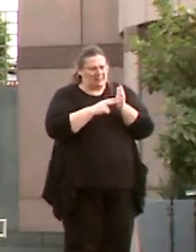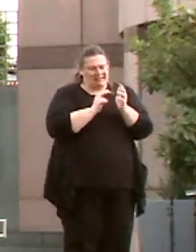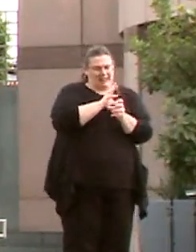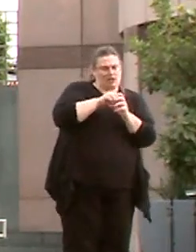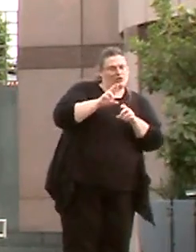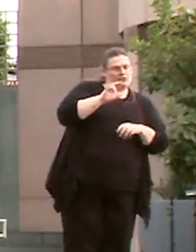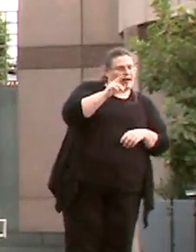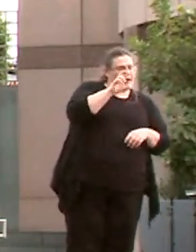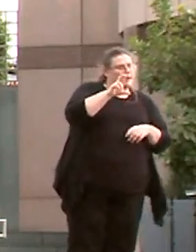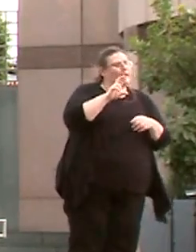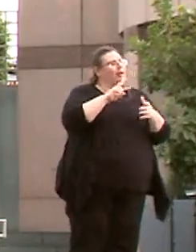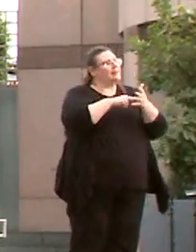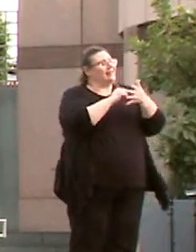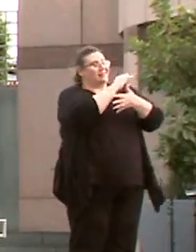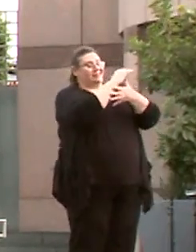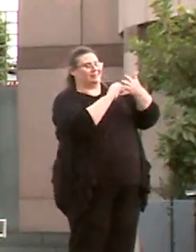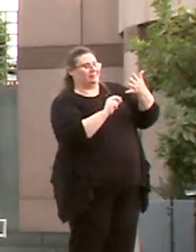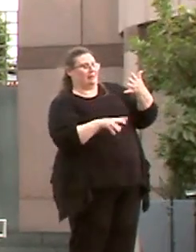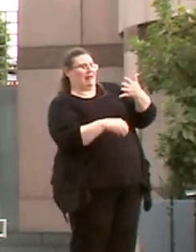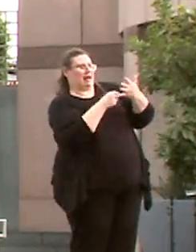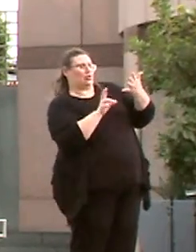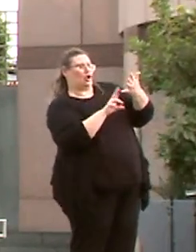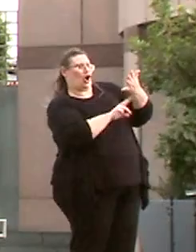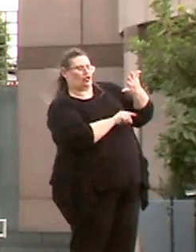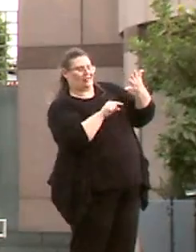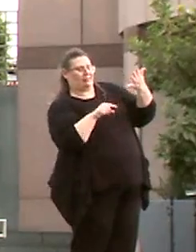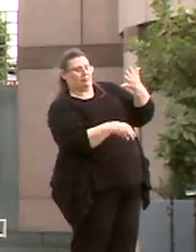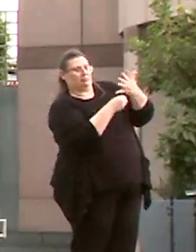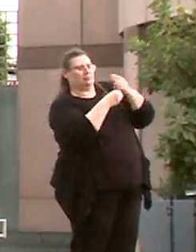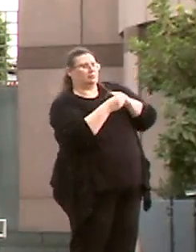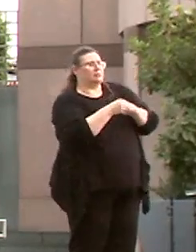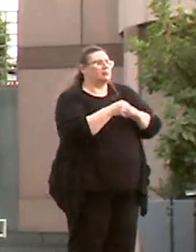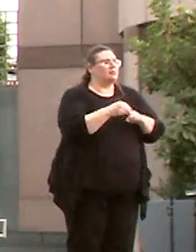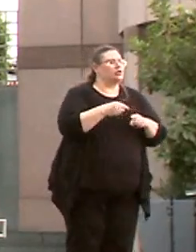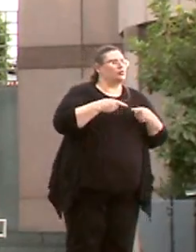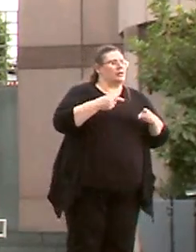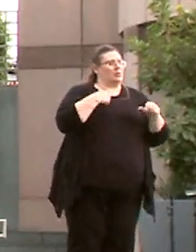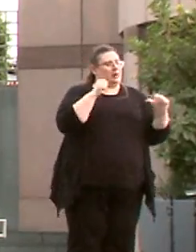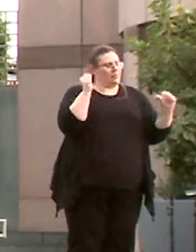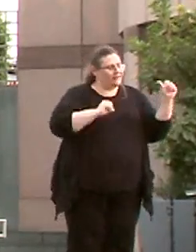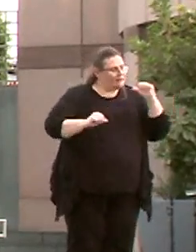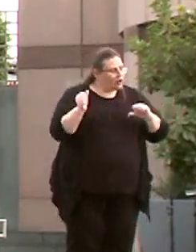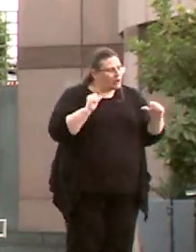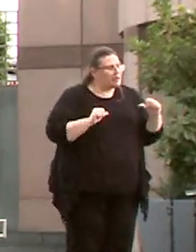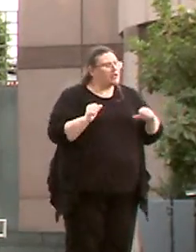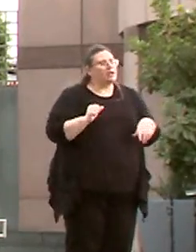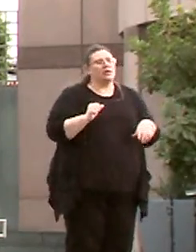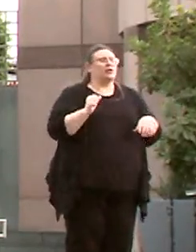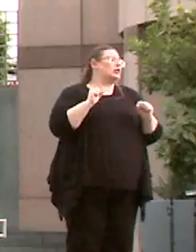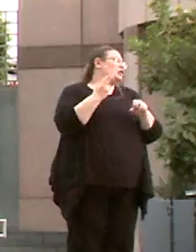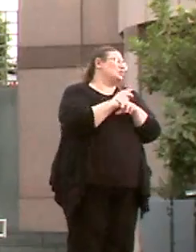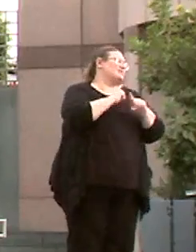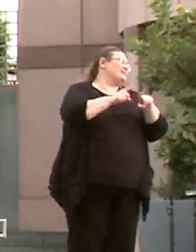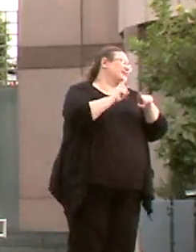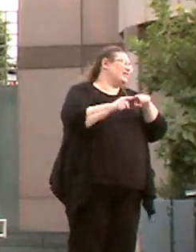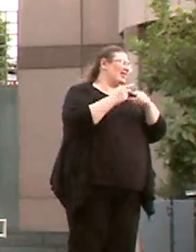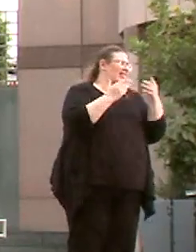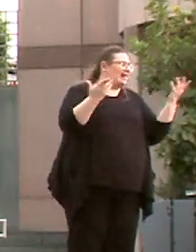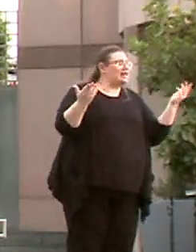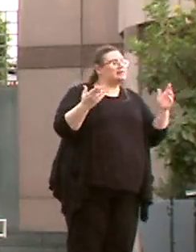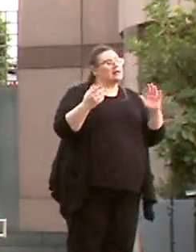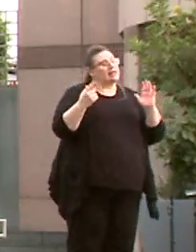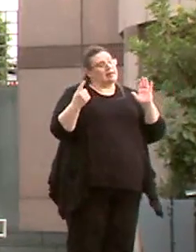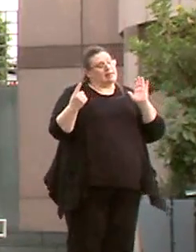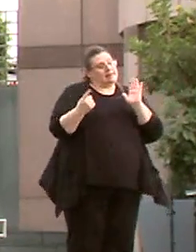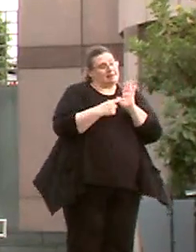is, it's an addendum to a contract when we are performing that can be used for different things. As a speaker,